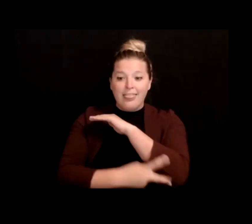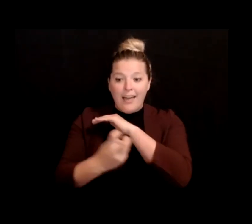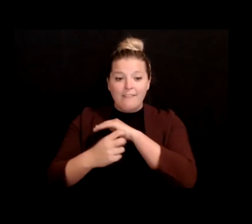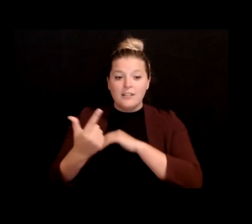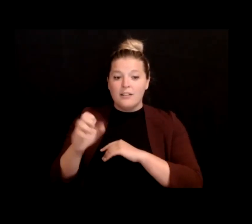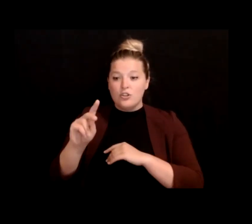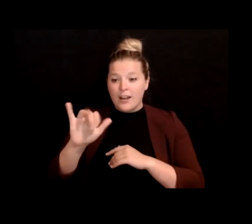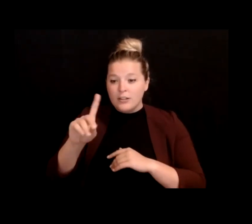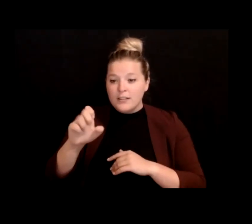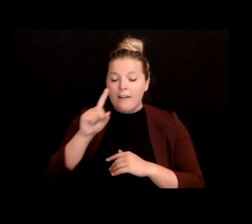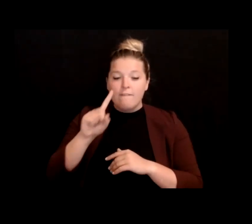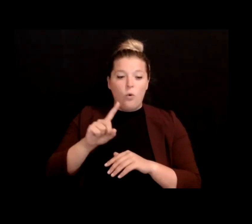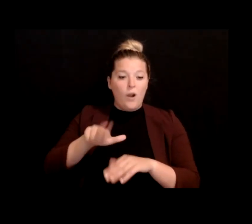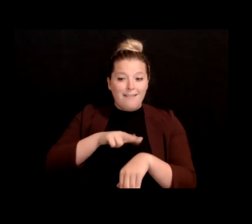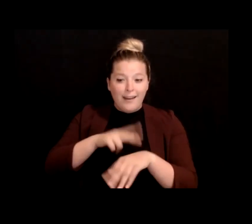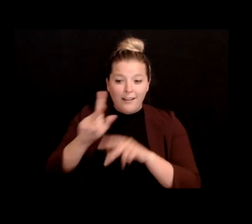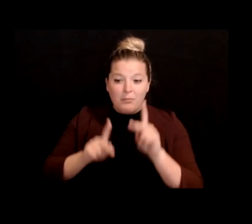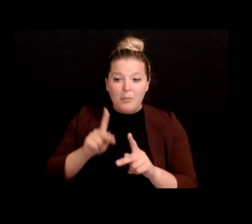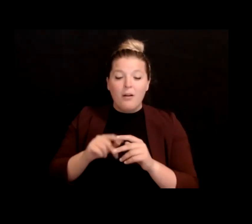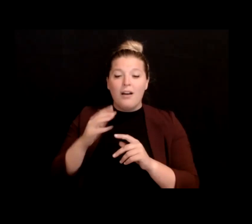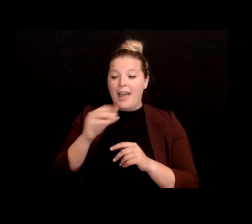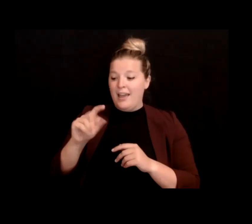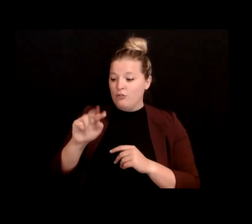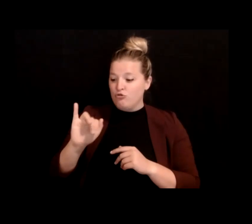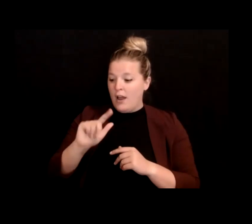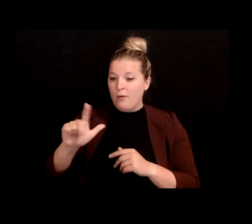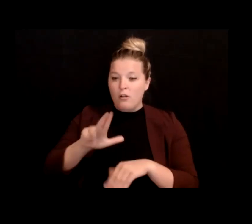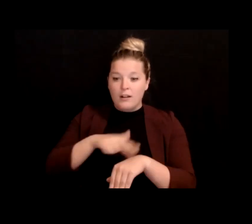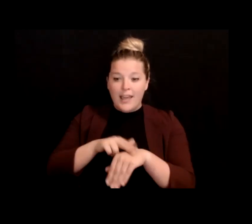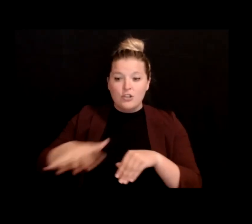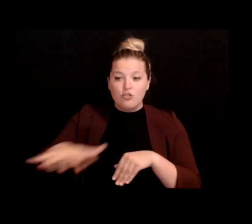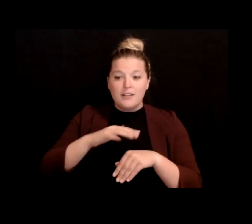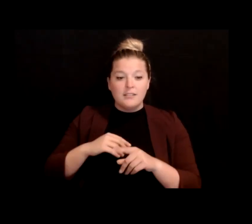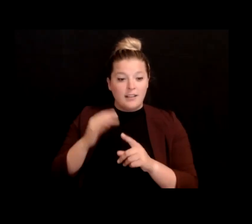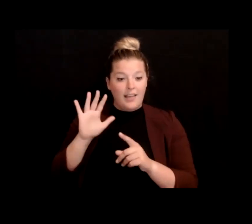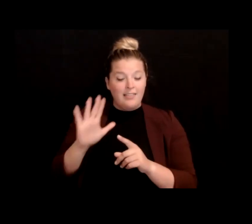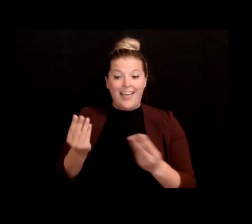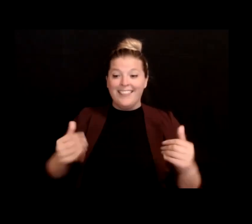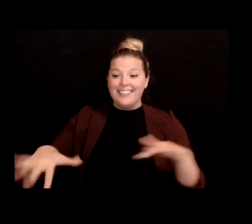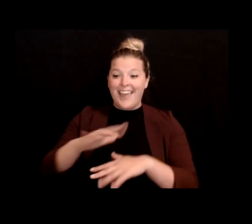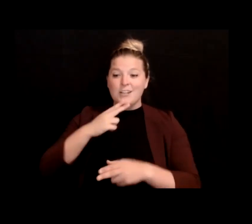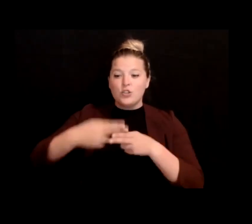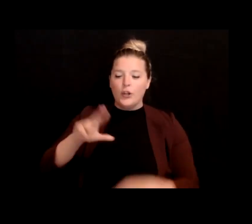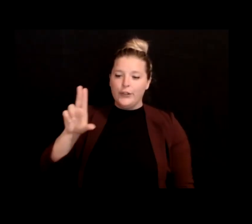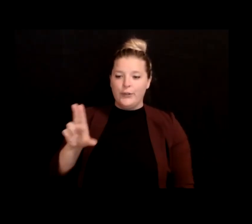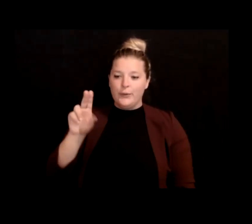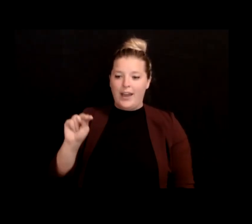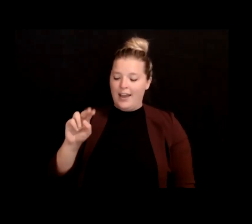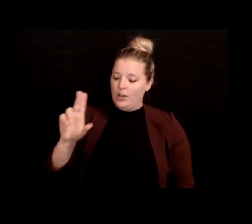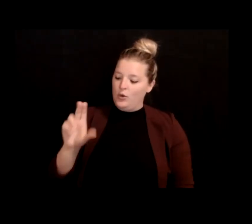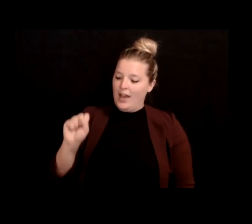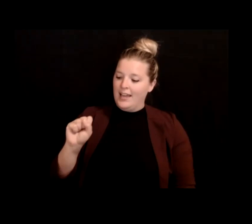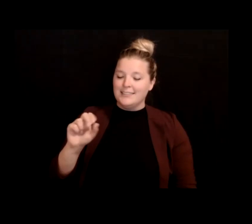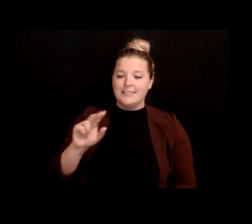Native peoples, tribal nations throughout the land that is currently labeled illegitimately as the United States, the ways in which ableism